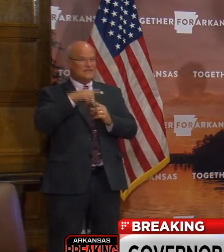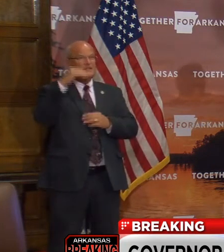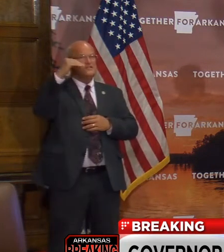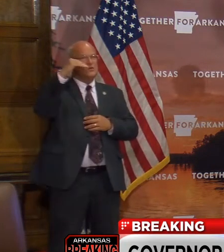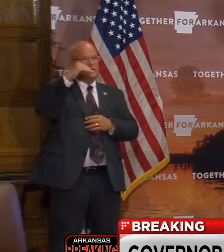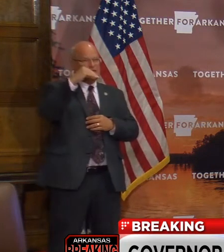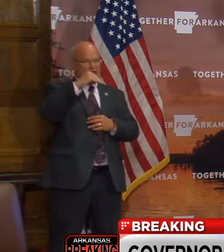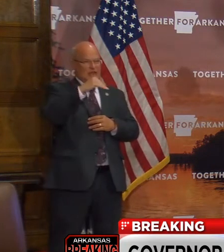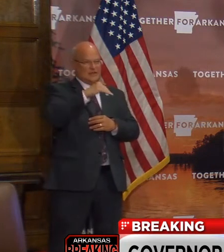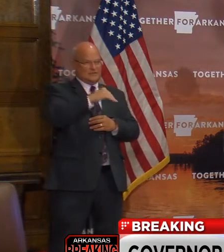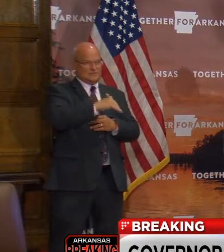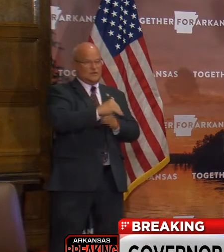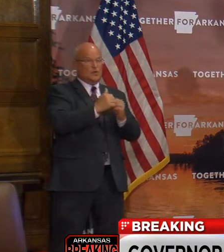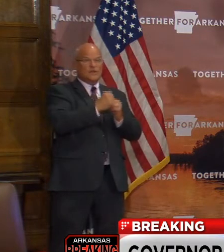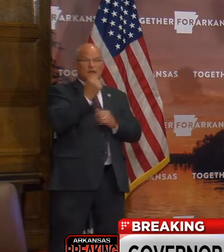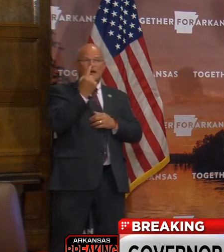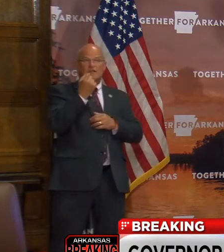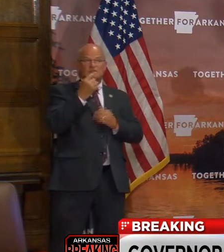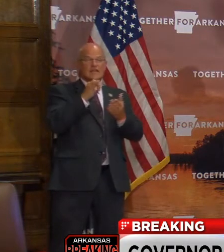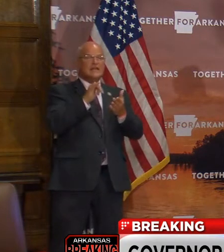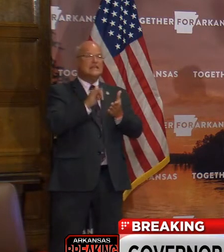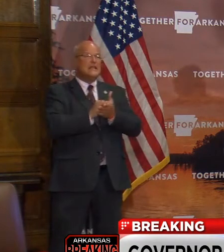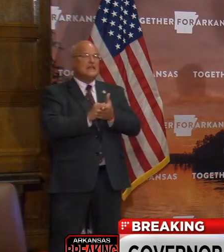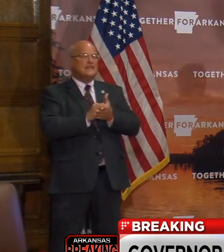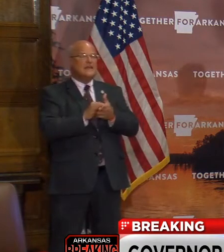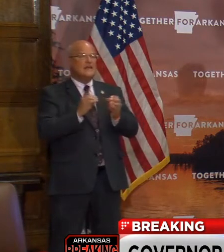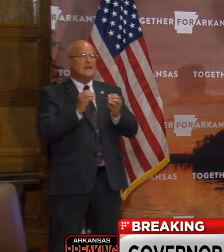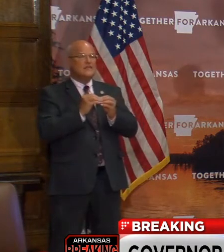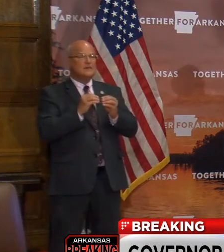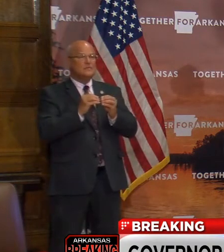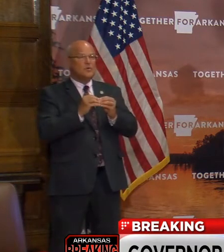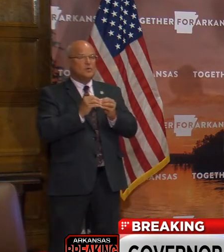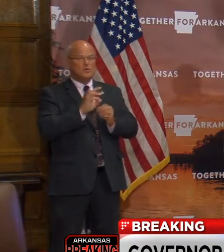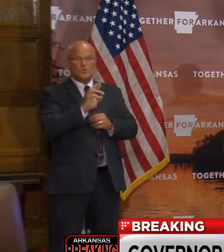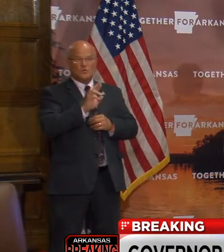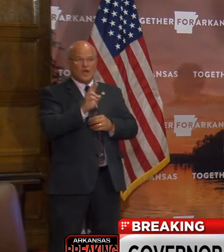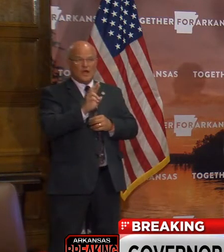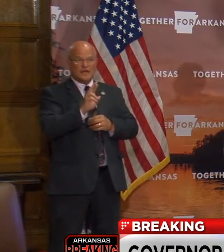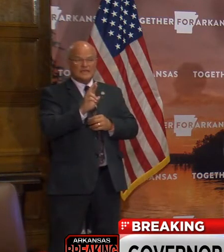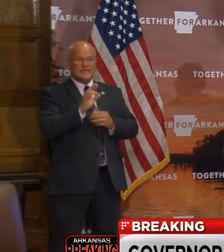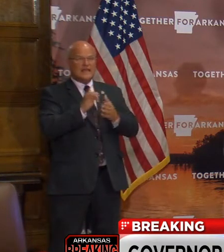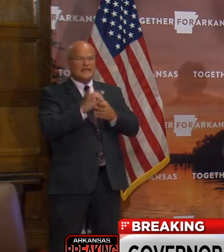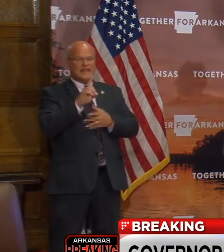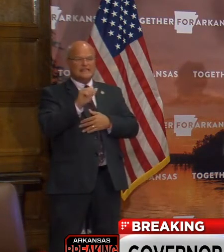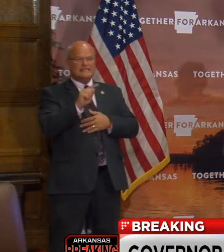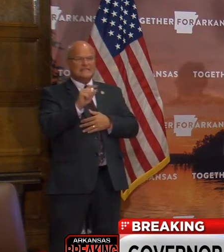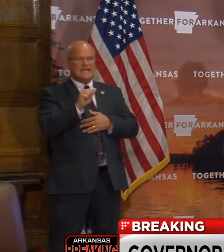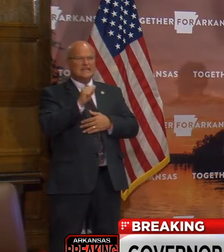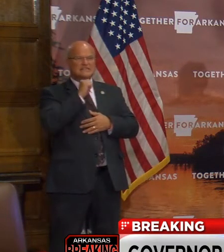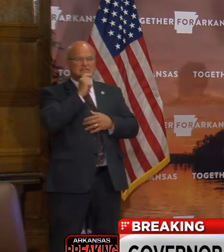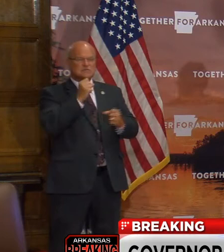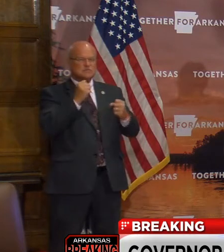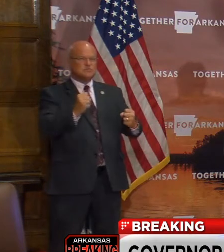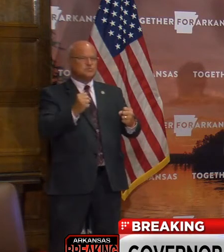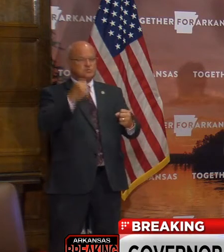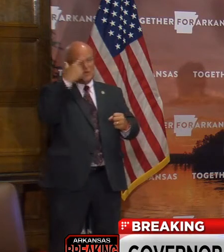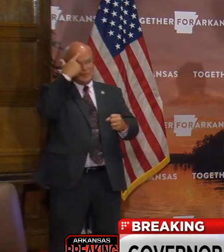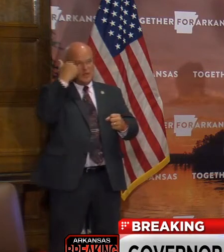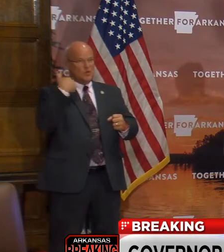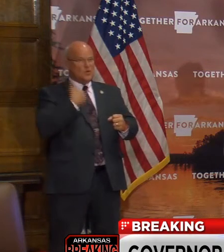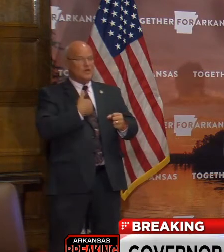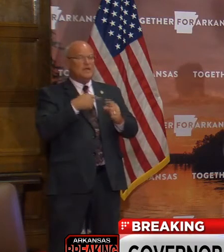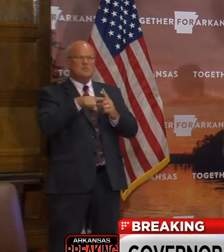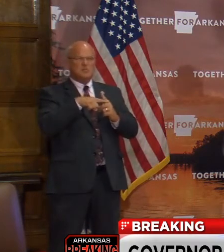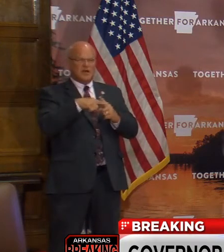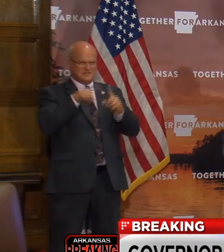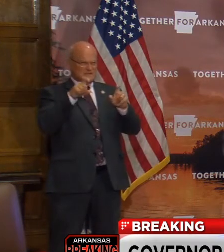down, with the understanding that the further to your right that you go, that data is less solid because we'll be getting